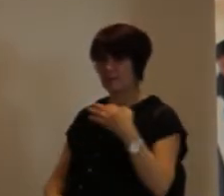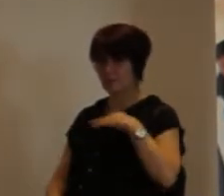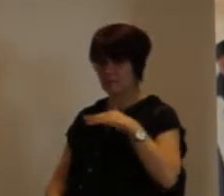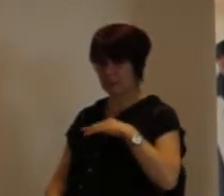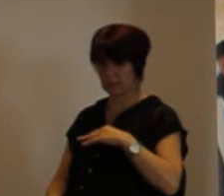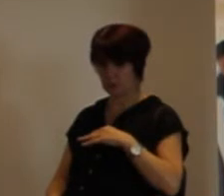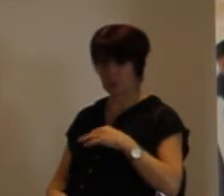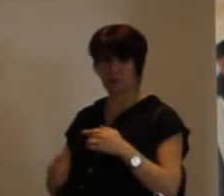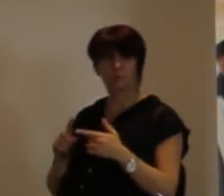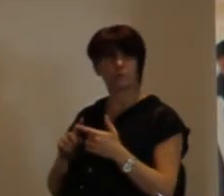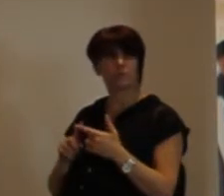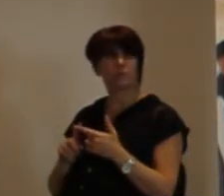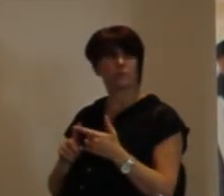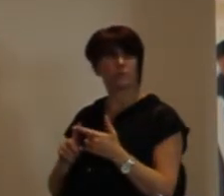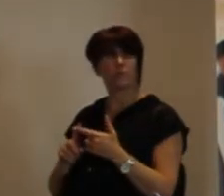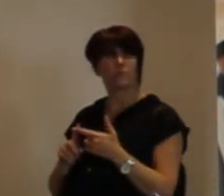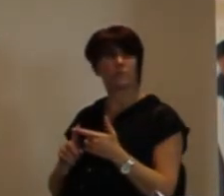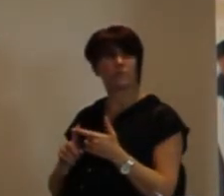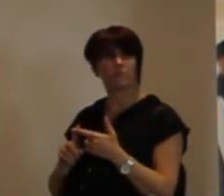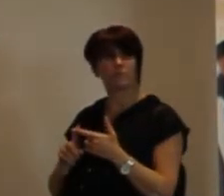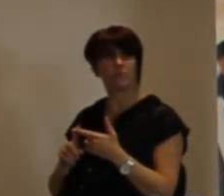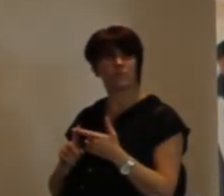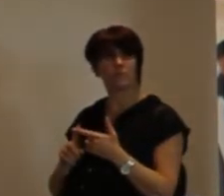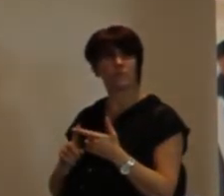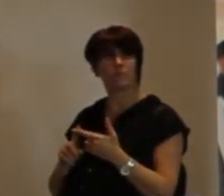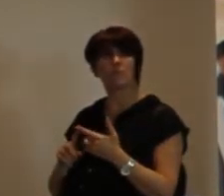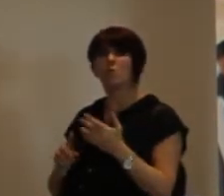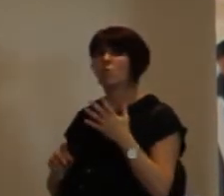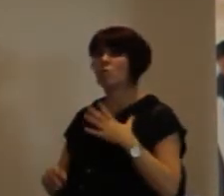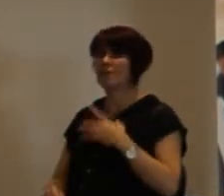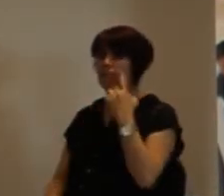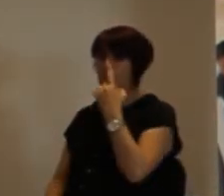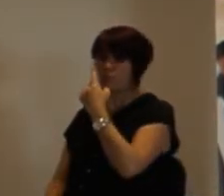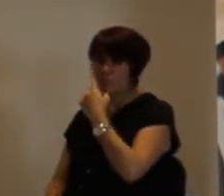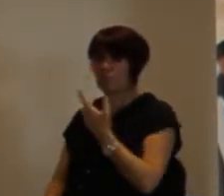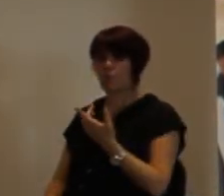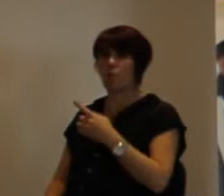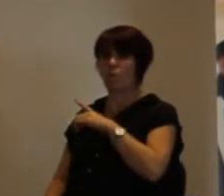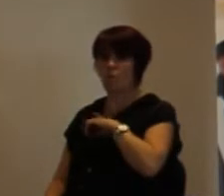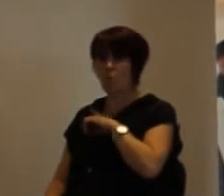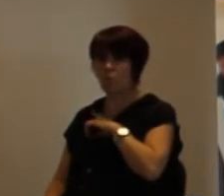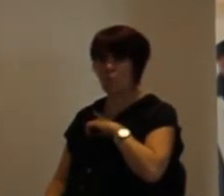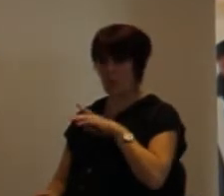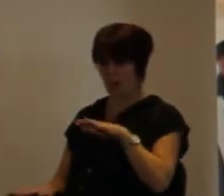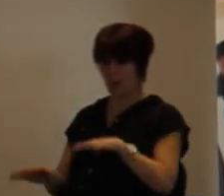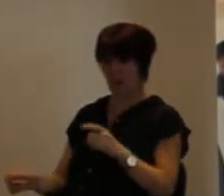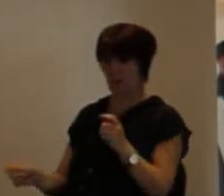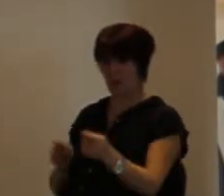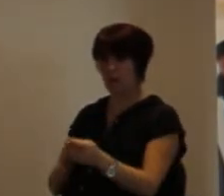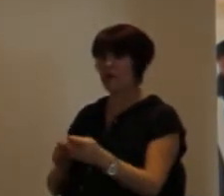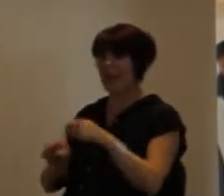or disadvantage over other learners. There must be a credibility. We need to have maintain credibility in